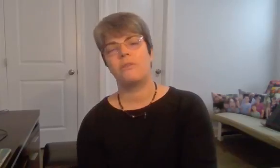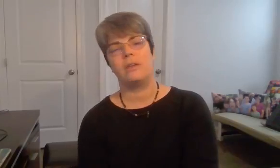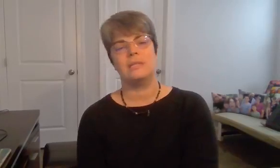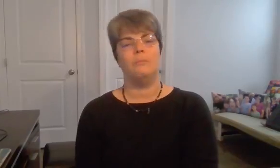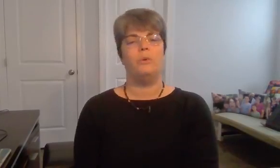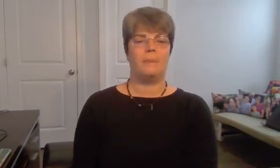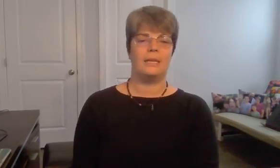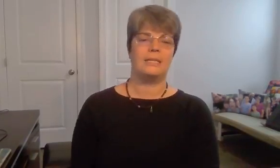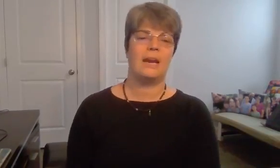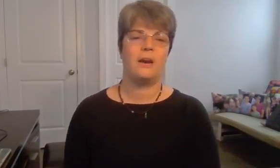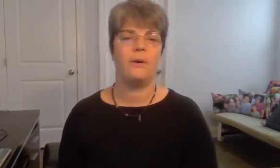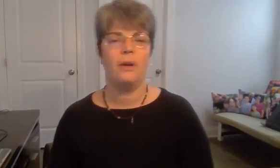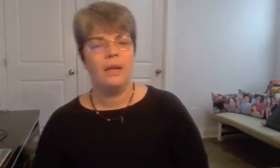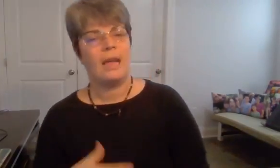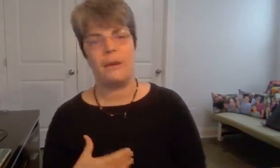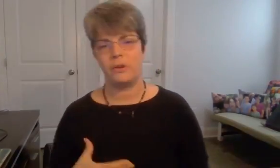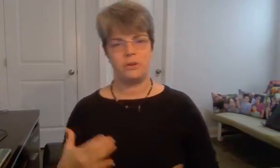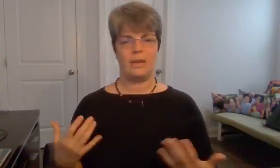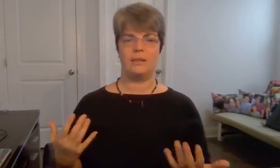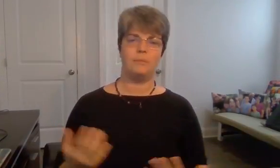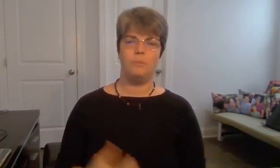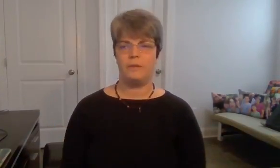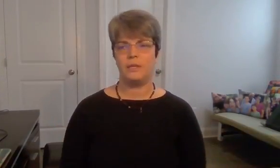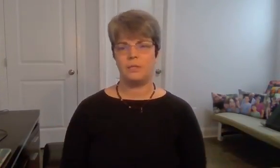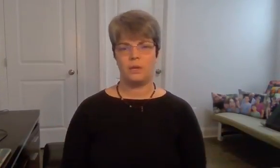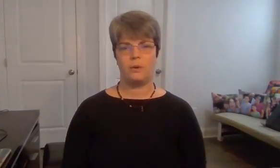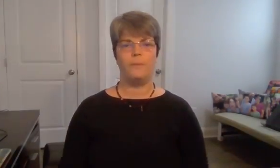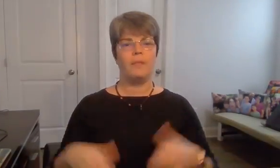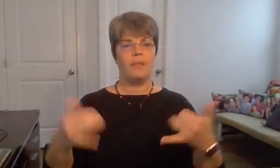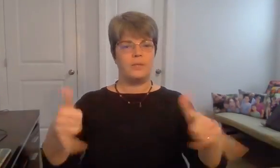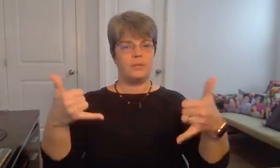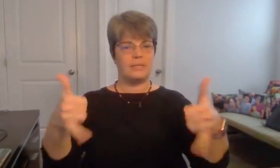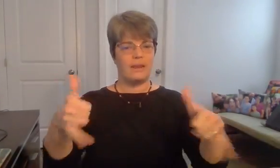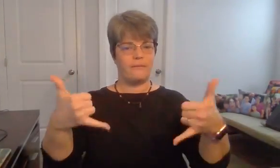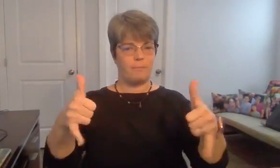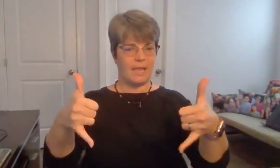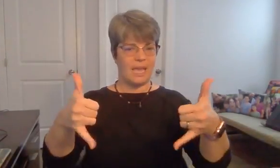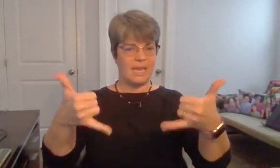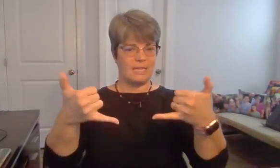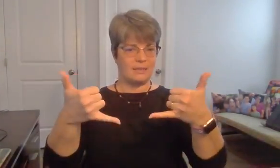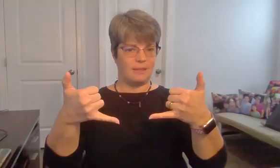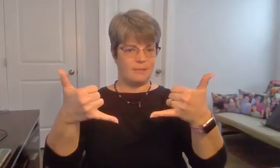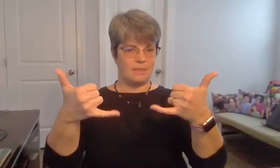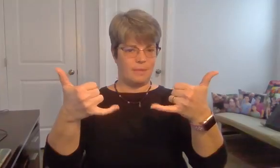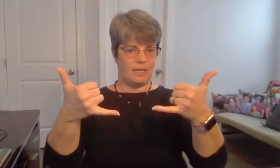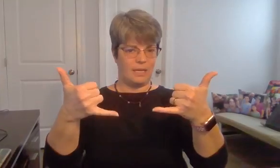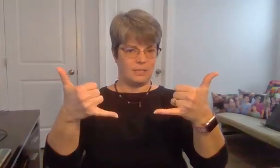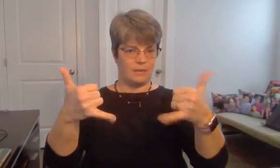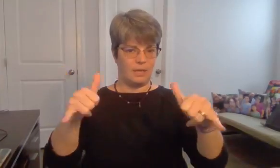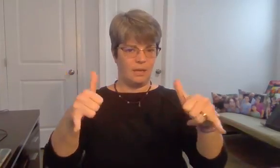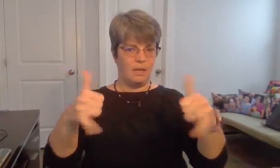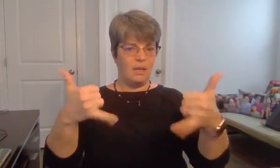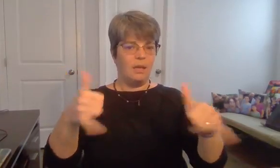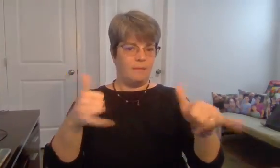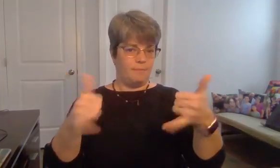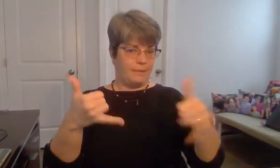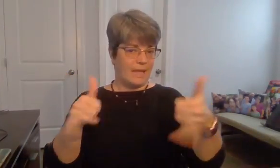thing is movement. How are your hands moving? So the sign for play is thumbs and pinkies, right?